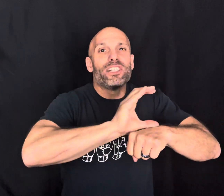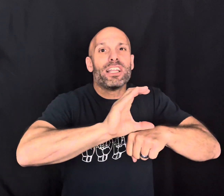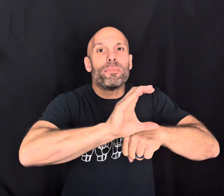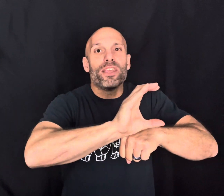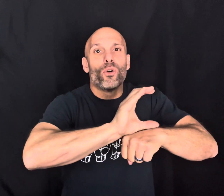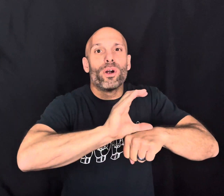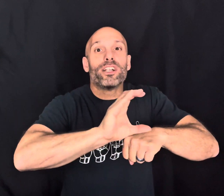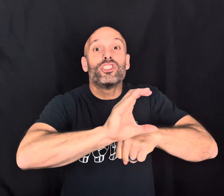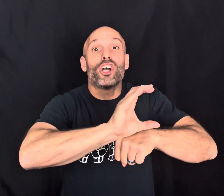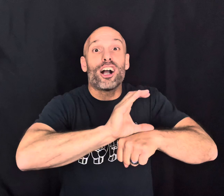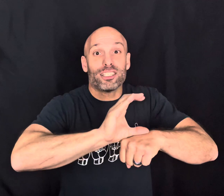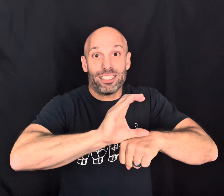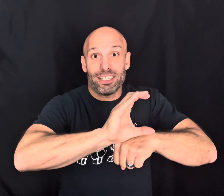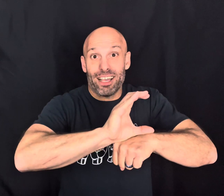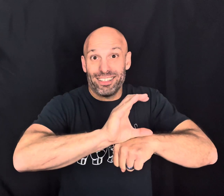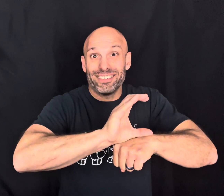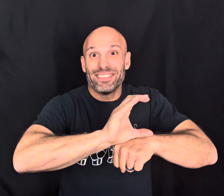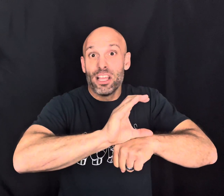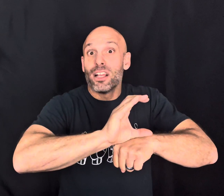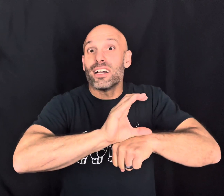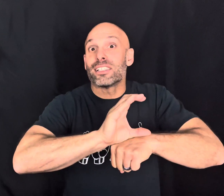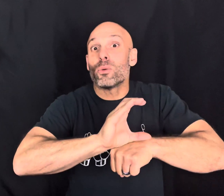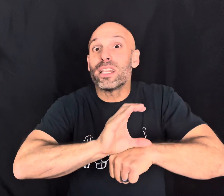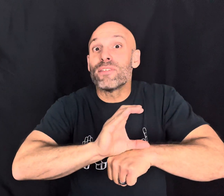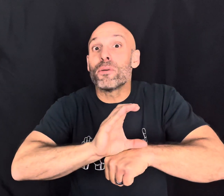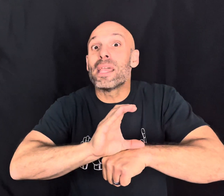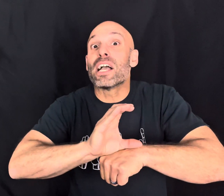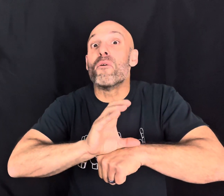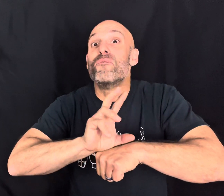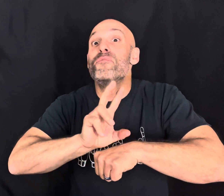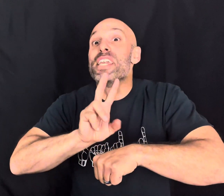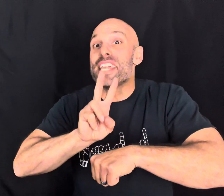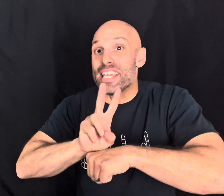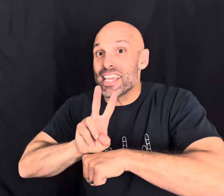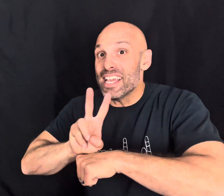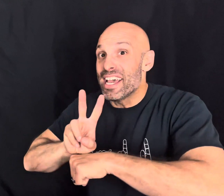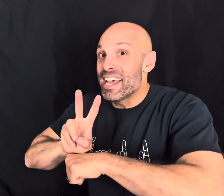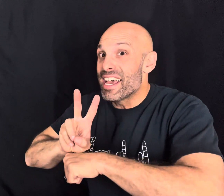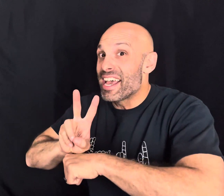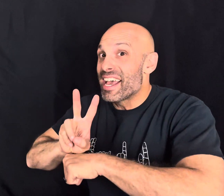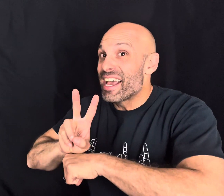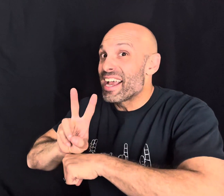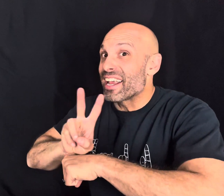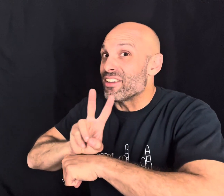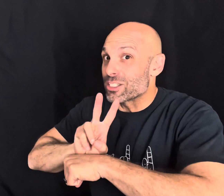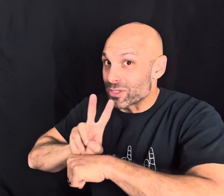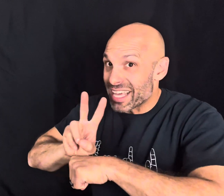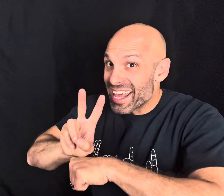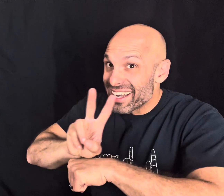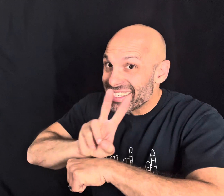be your chocolate sign. Consequently, if we make a V, can you guess what that is?